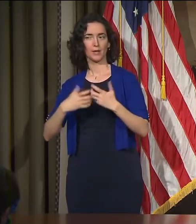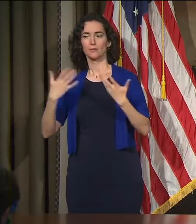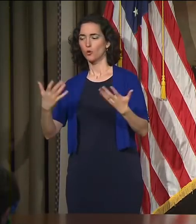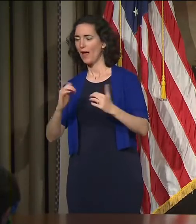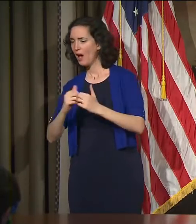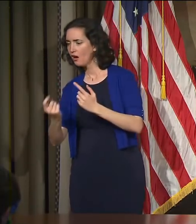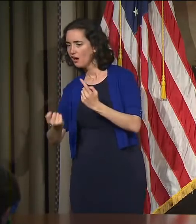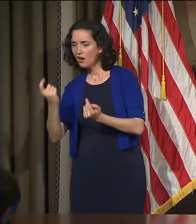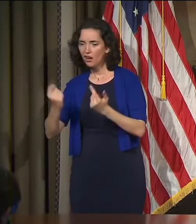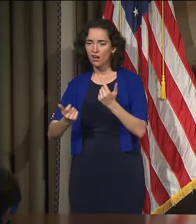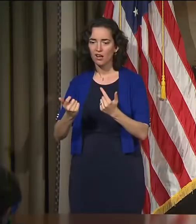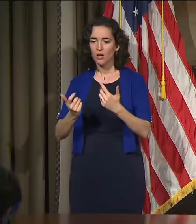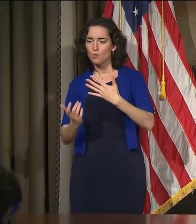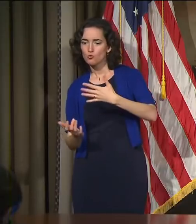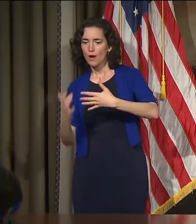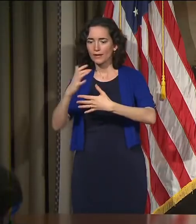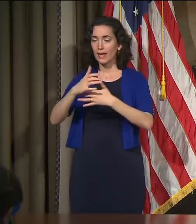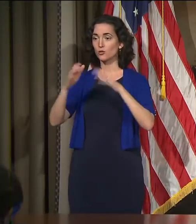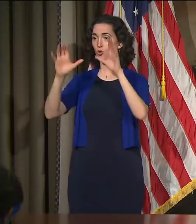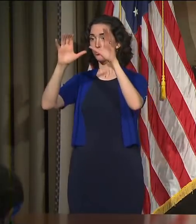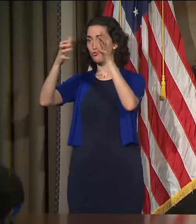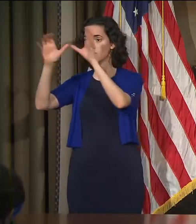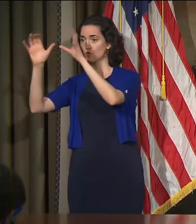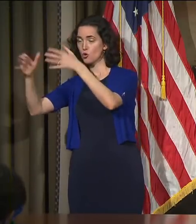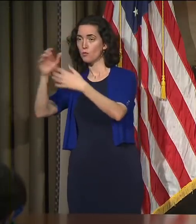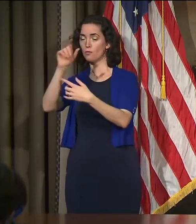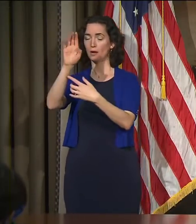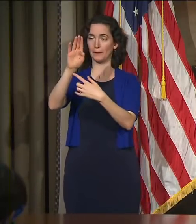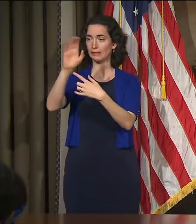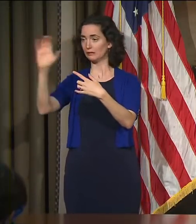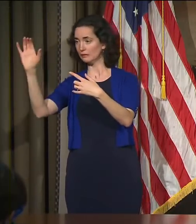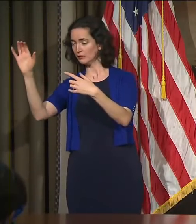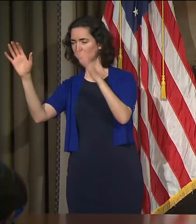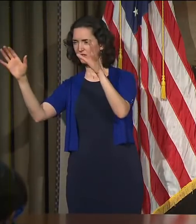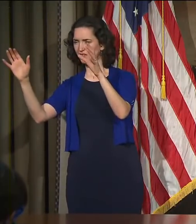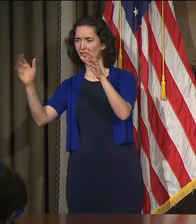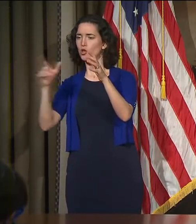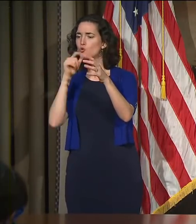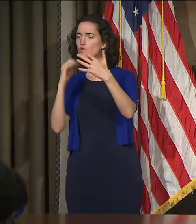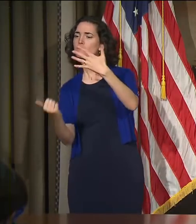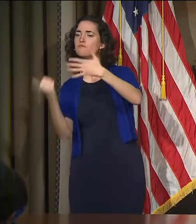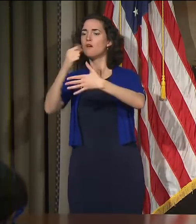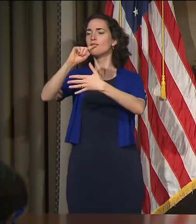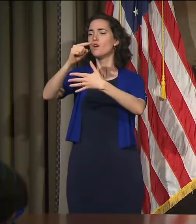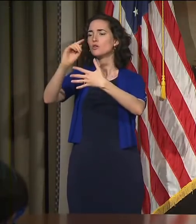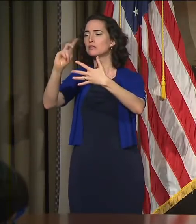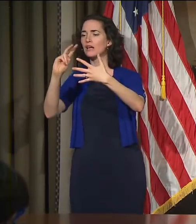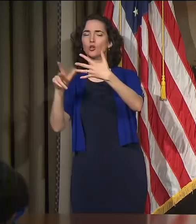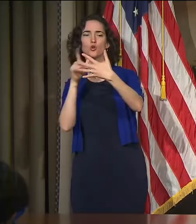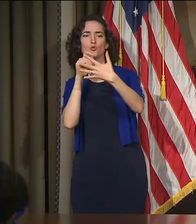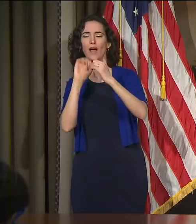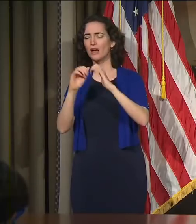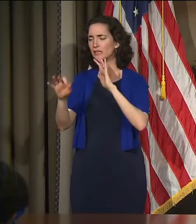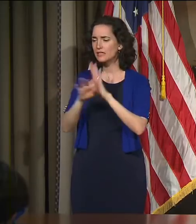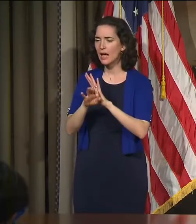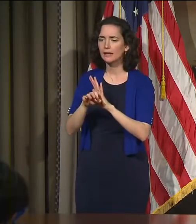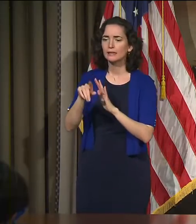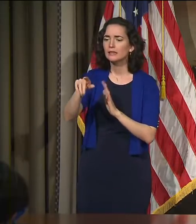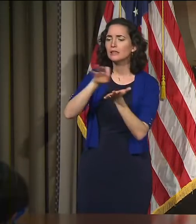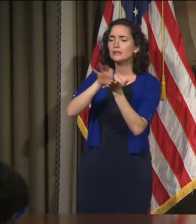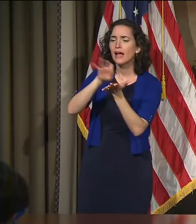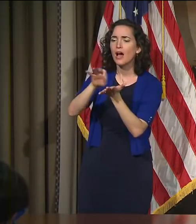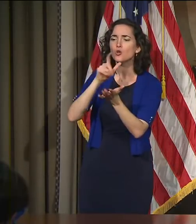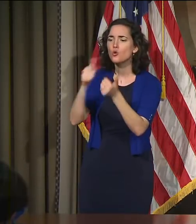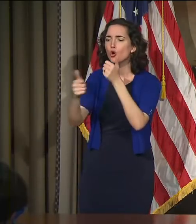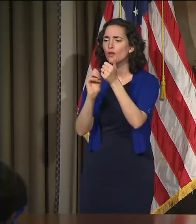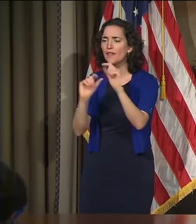Do you prioritize within those groups, or how do you start sifting through and determining how many people fall in those categories?